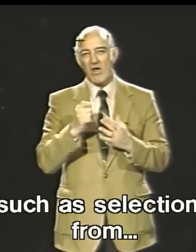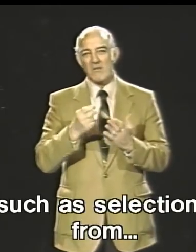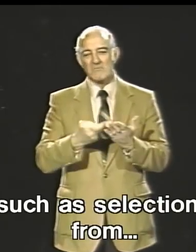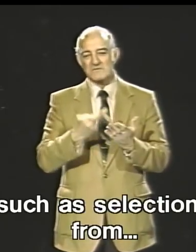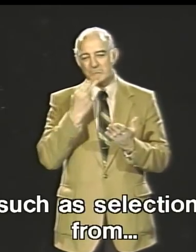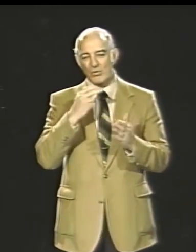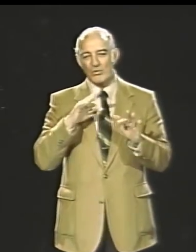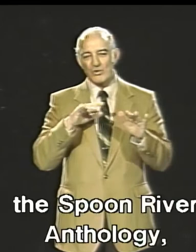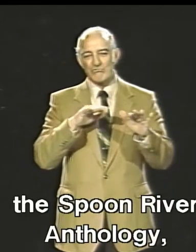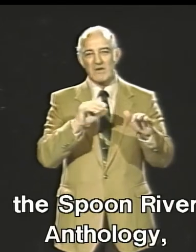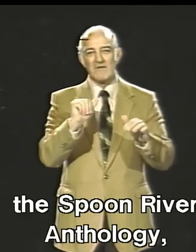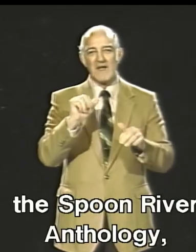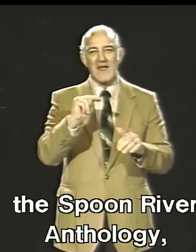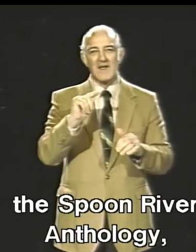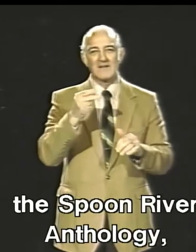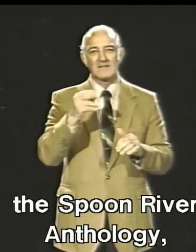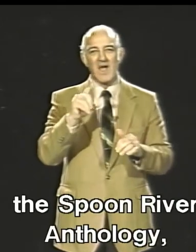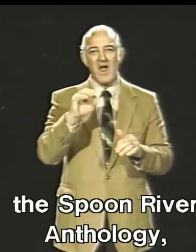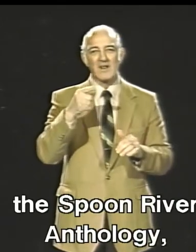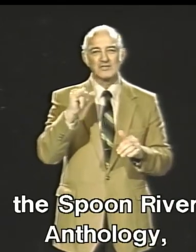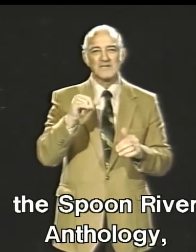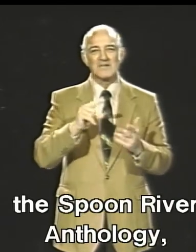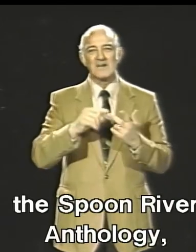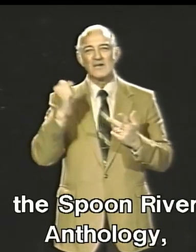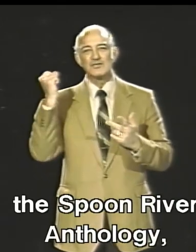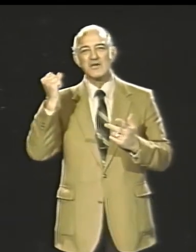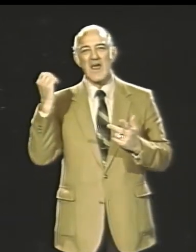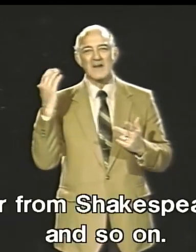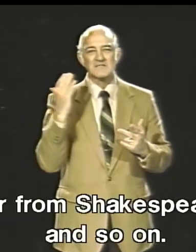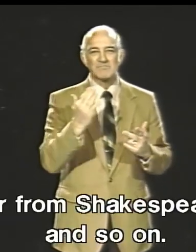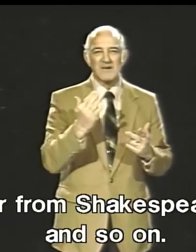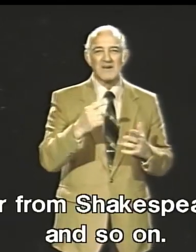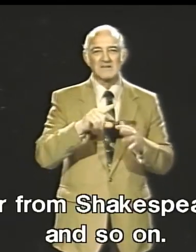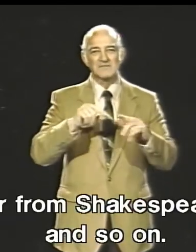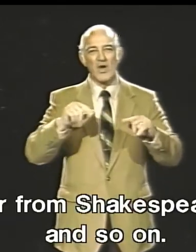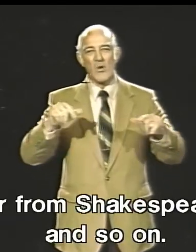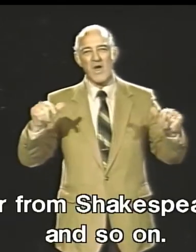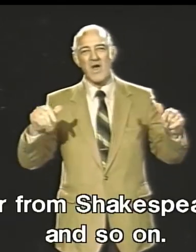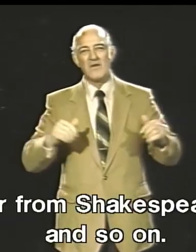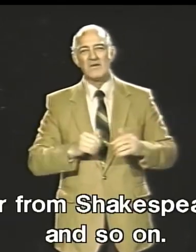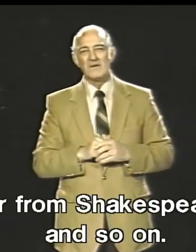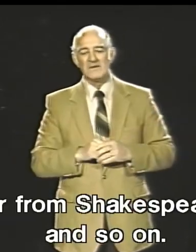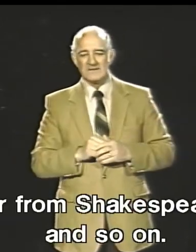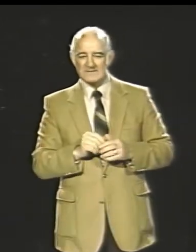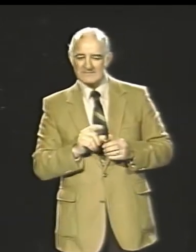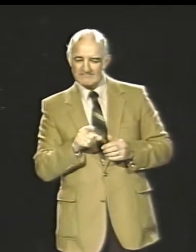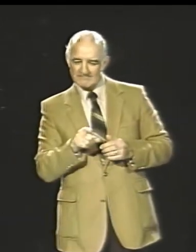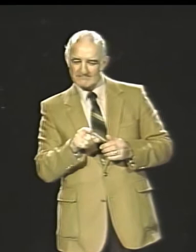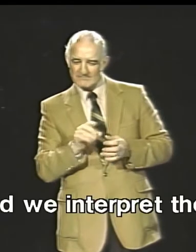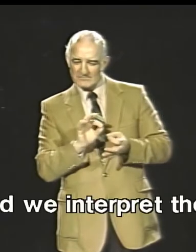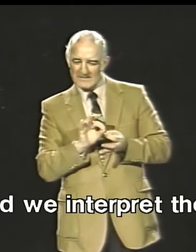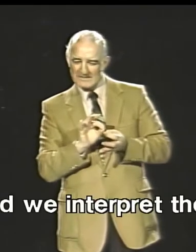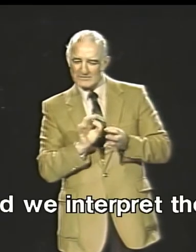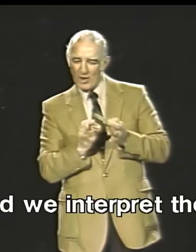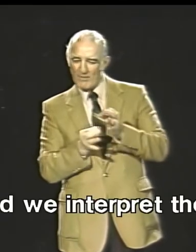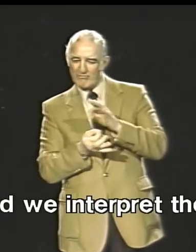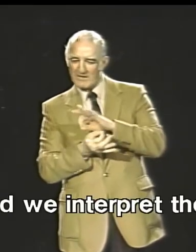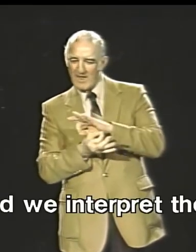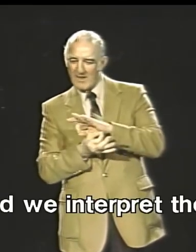selections from the Spoon River Anthology and Shakespeare, so on. And